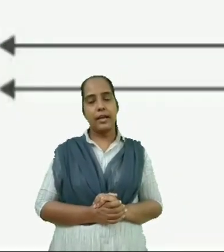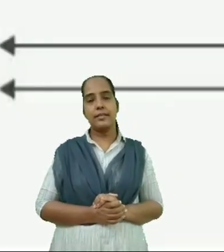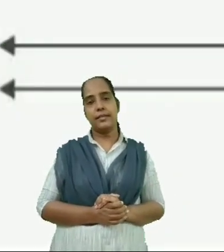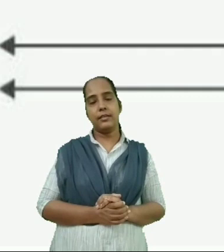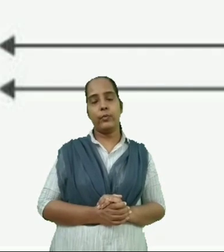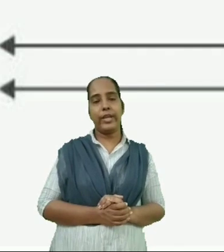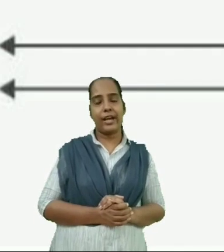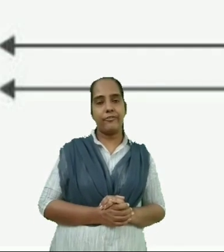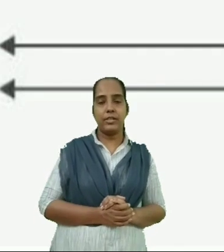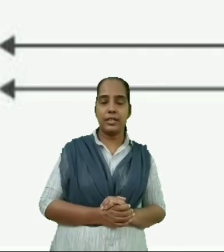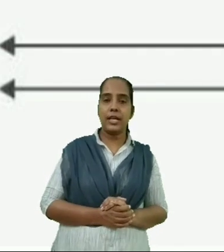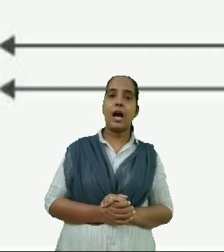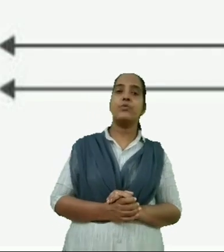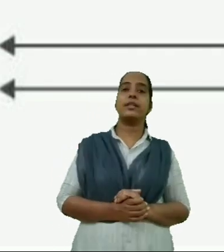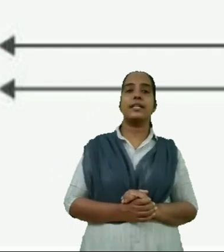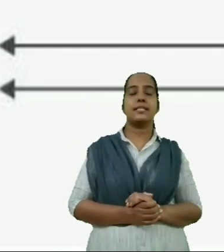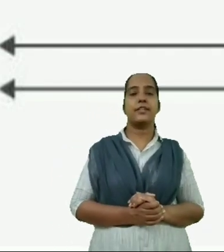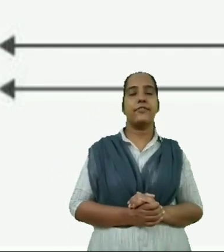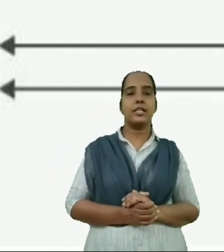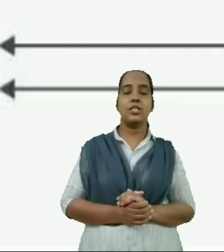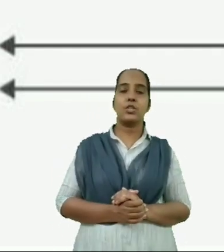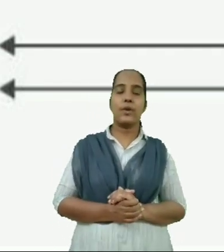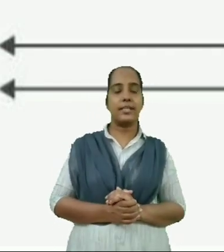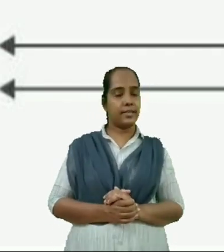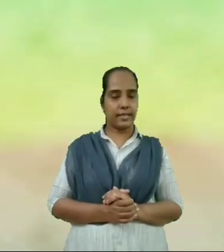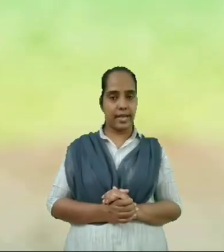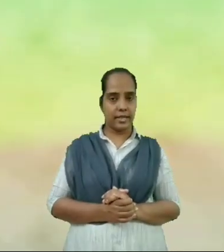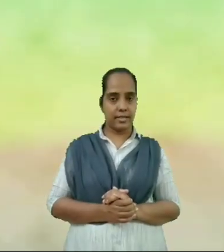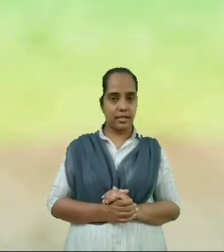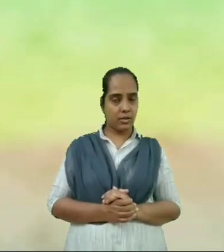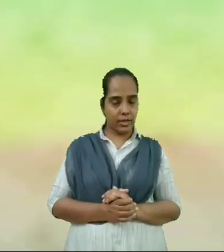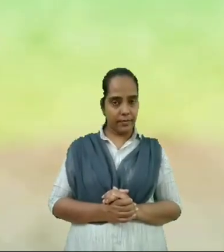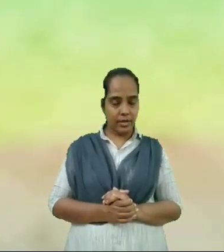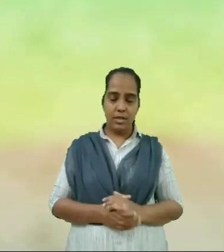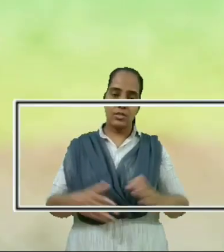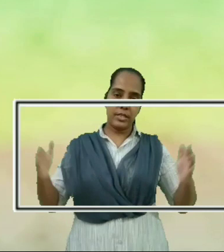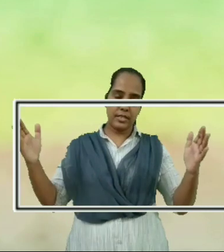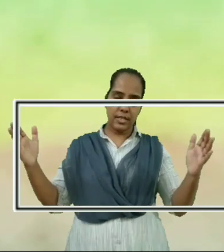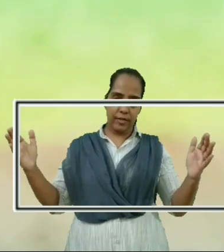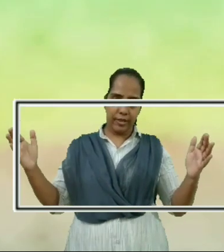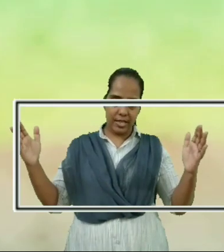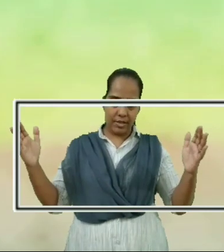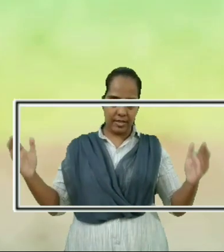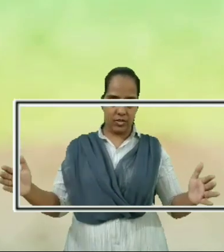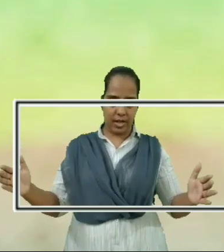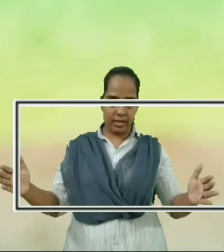Last year we have learned how to construct figures, squares and rectangles. Okay, so just take for example this rectangle. If I